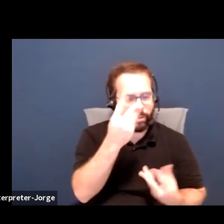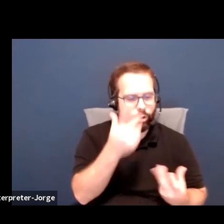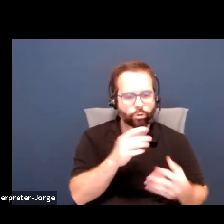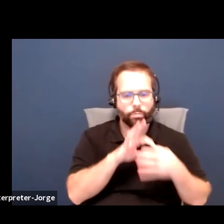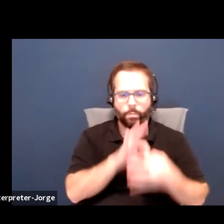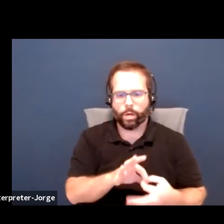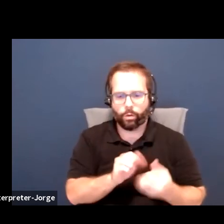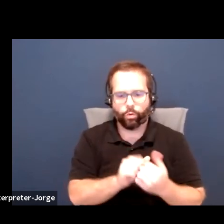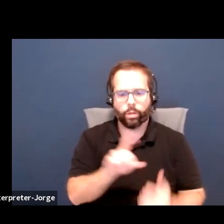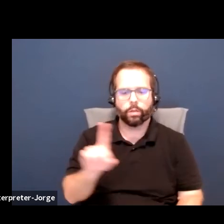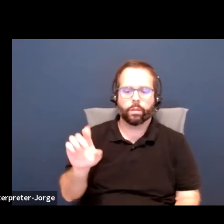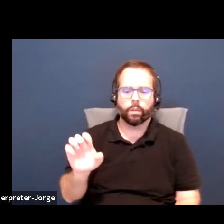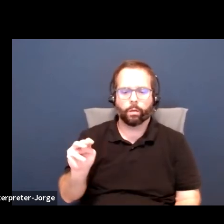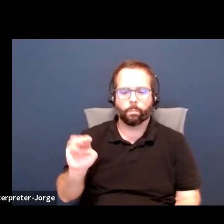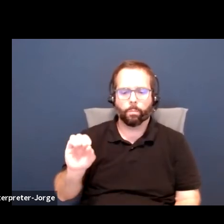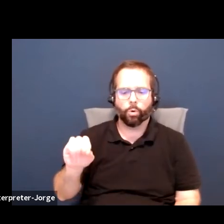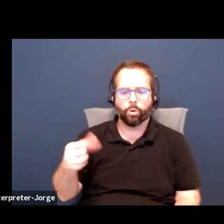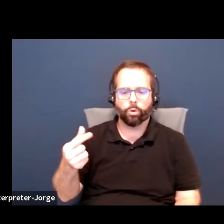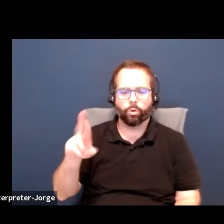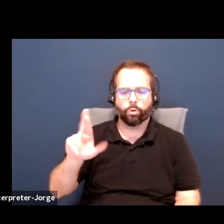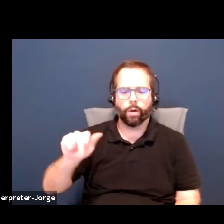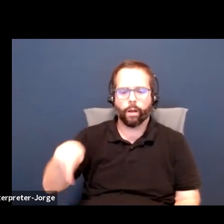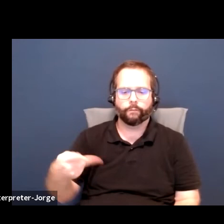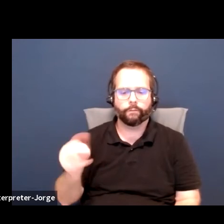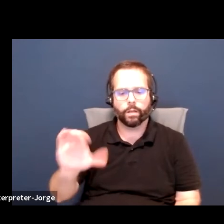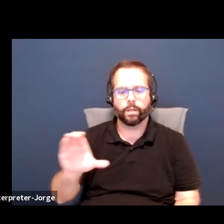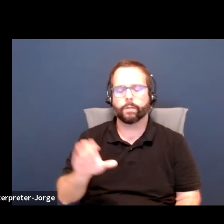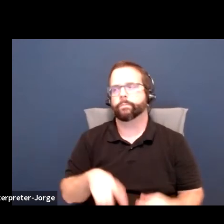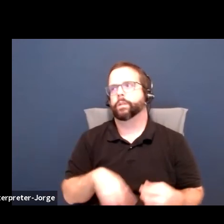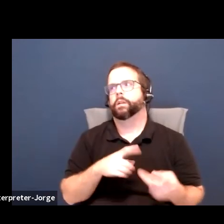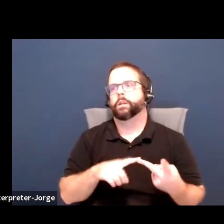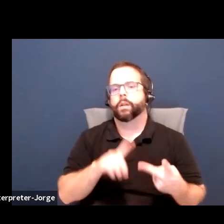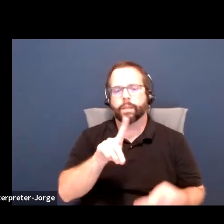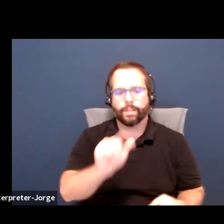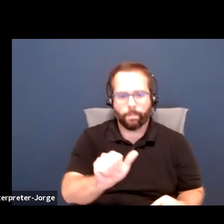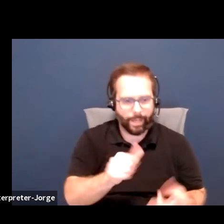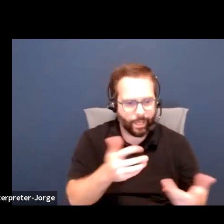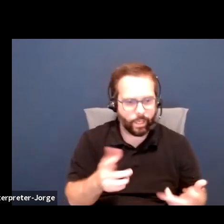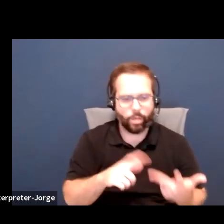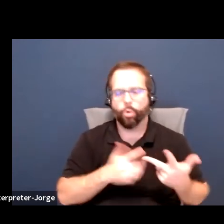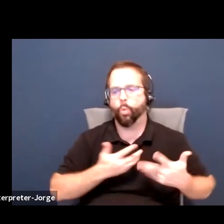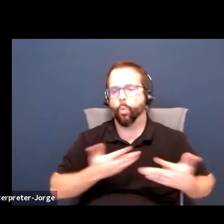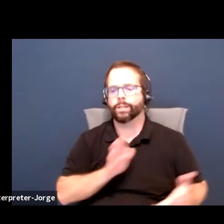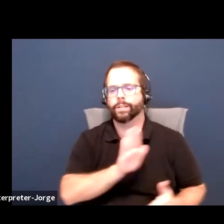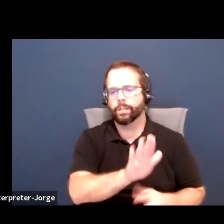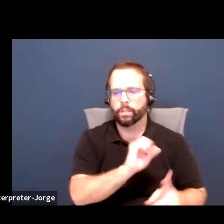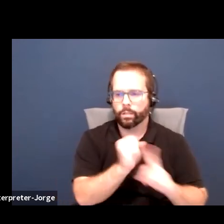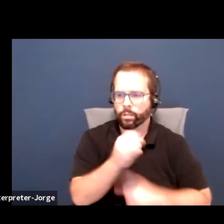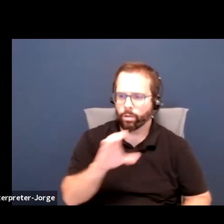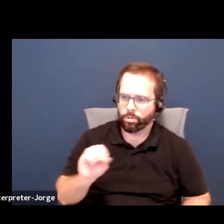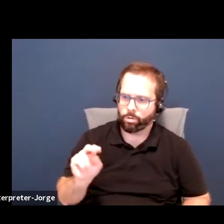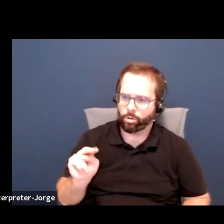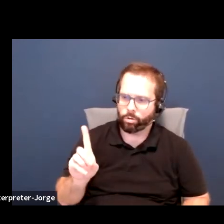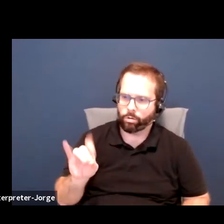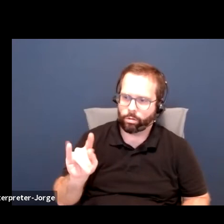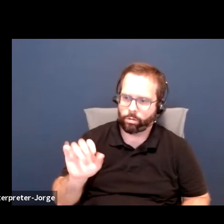of disabilities and conditions, how long they were in our program, and